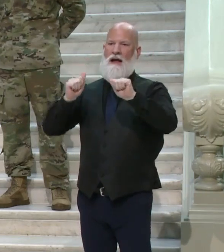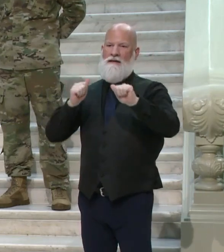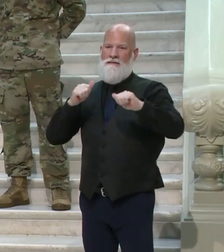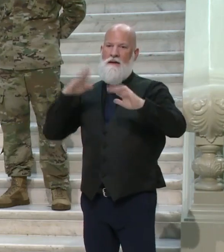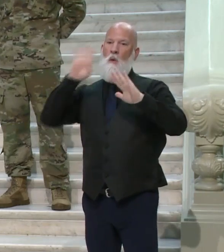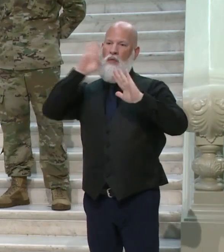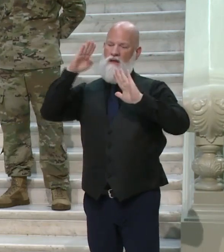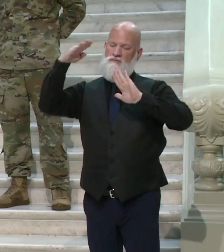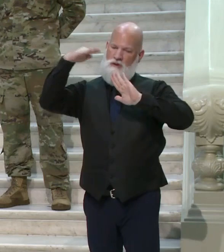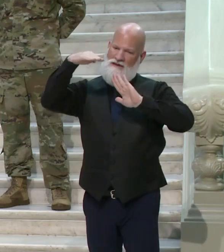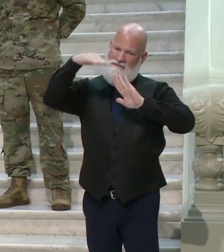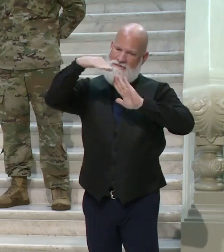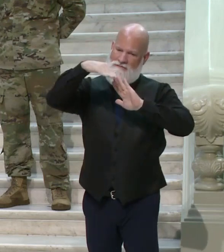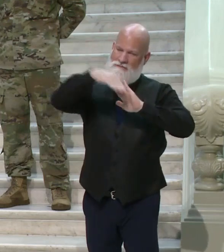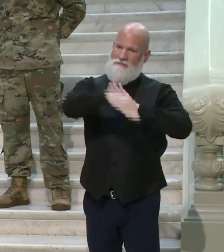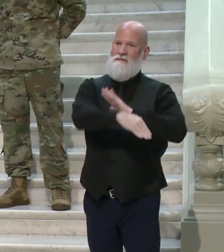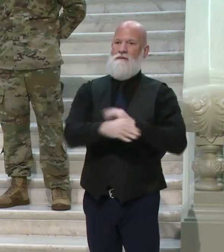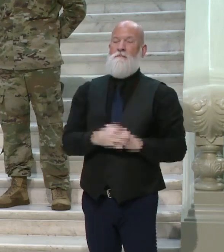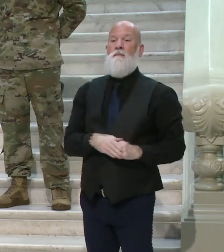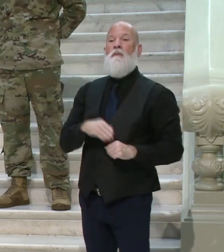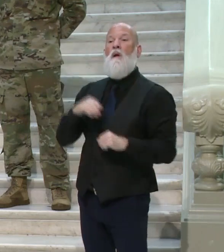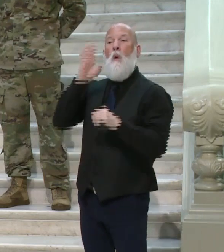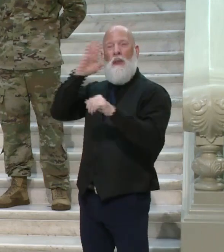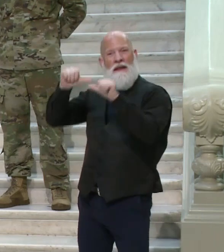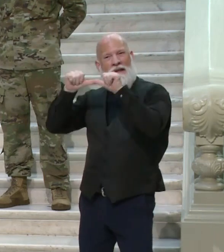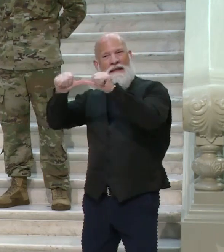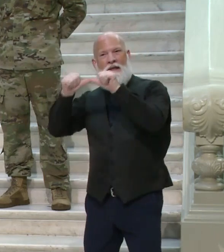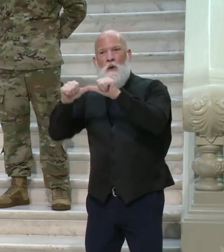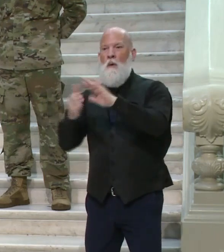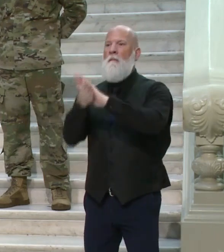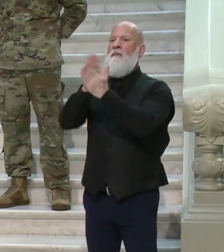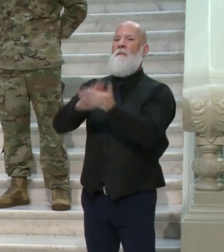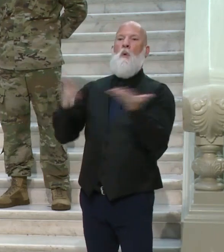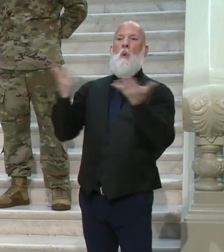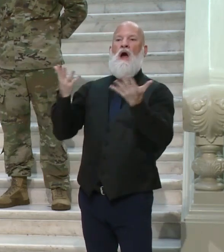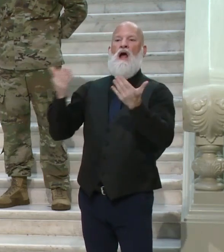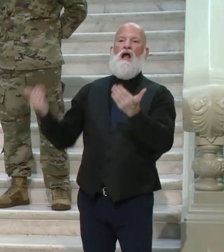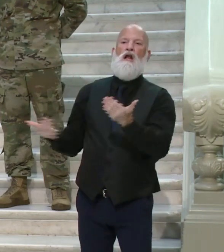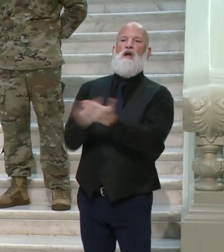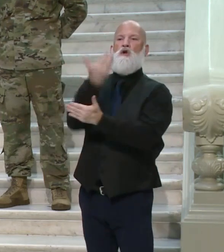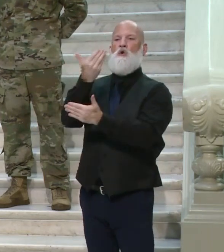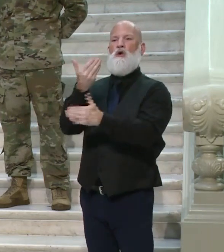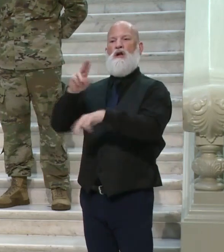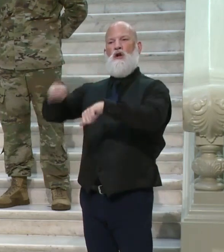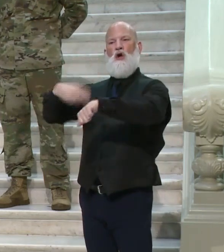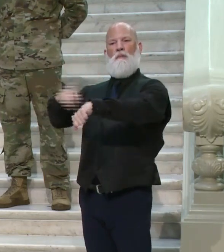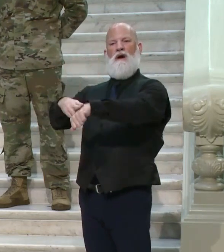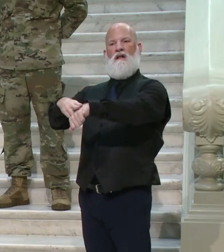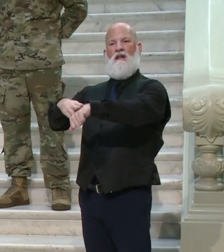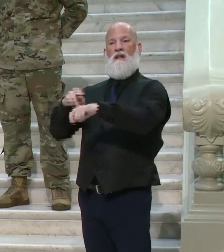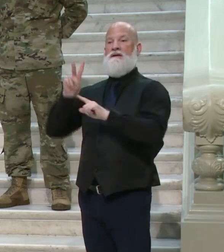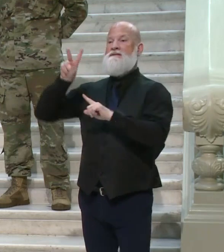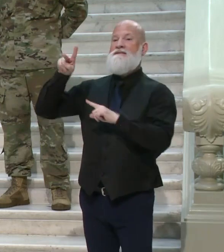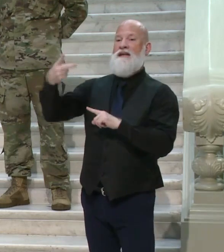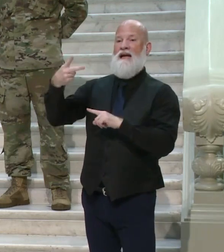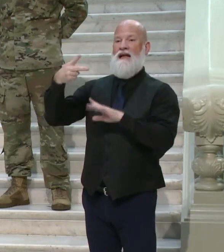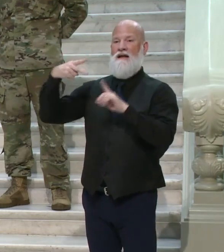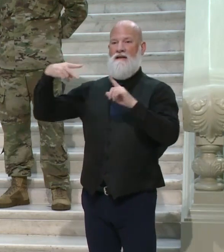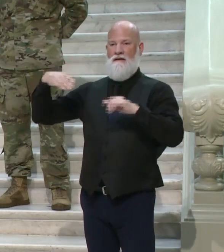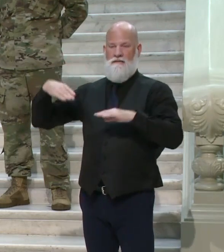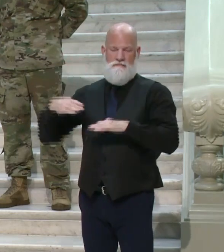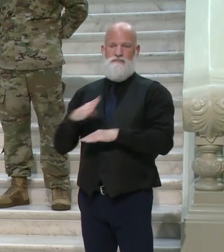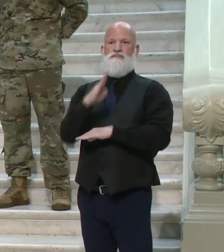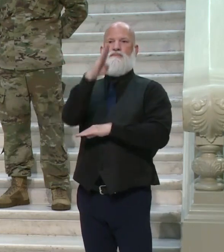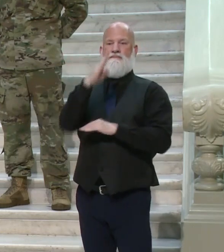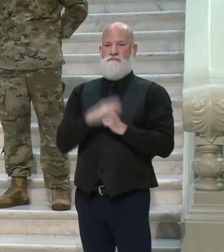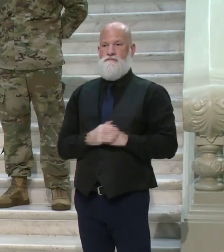back to the new norm of moving into phase 2. And to follow up, the shelter-in-place order